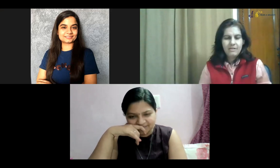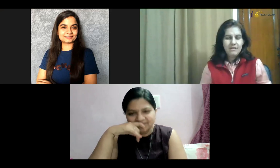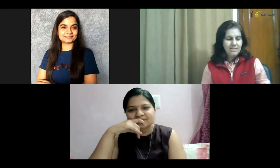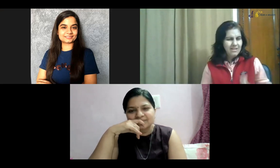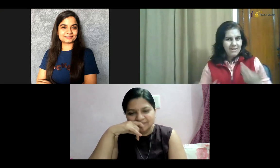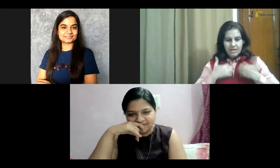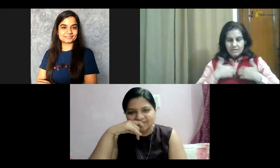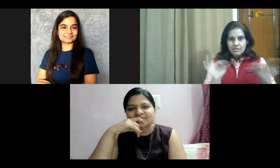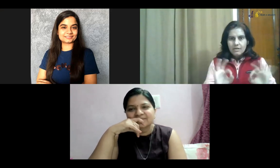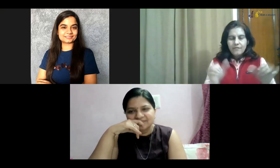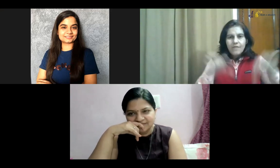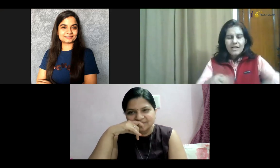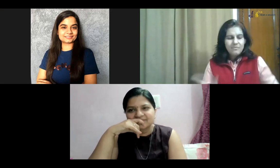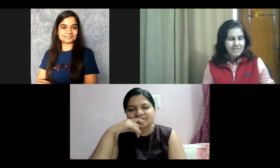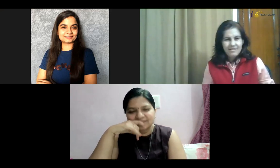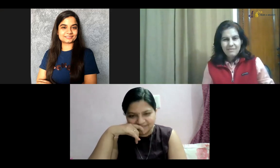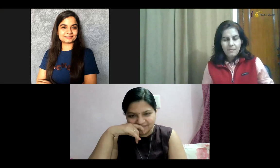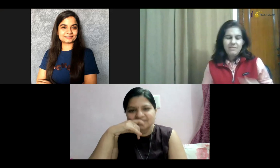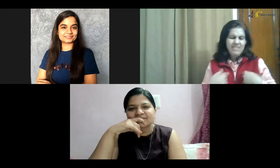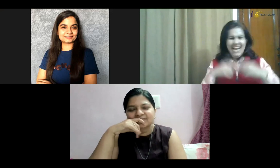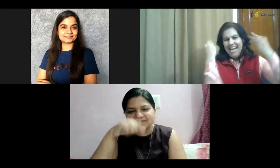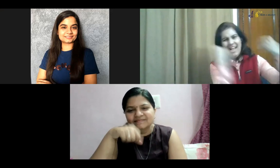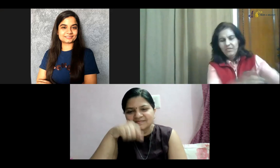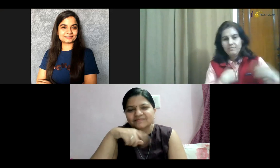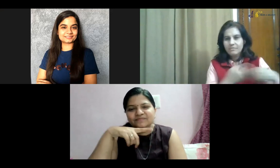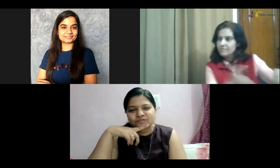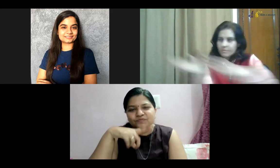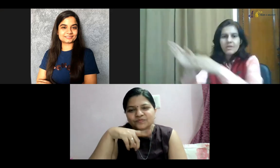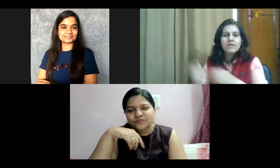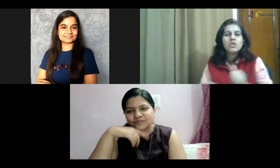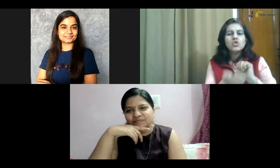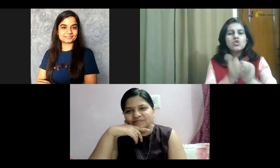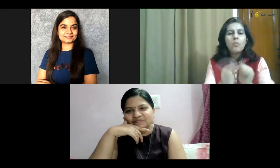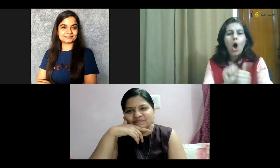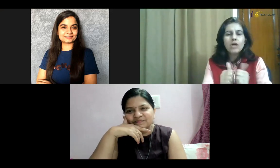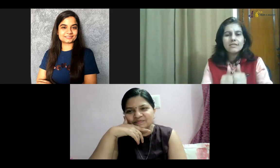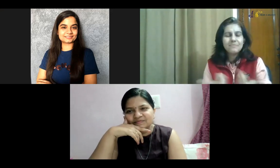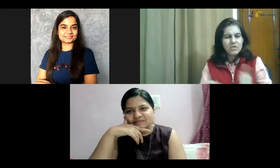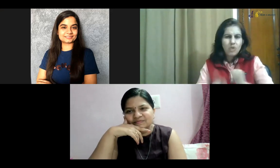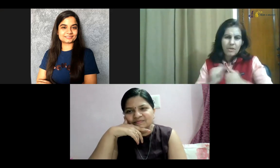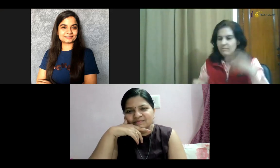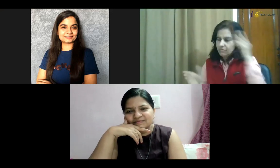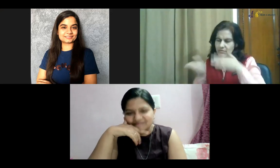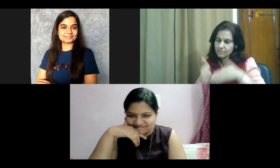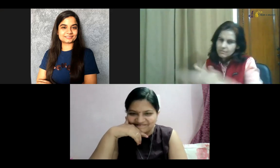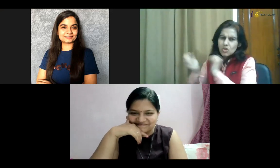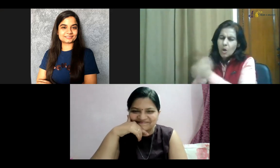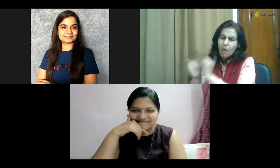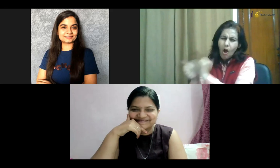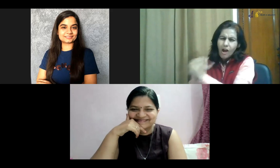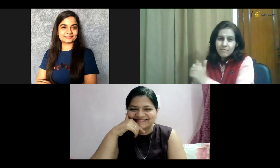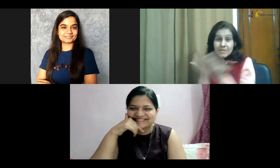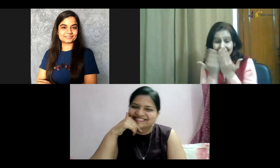me, the classes were not accessible, and I wasn't interested to learn that time. So I went in the